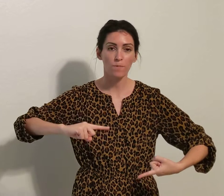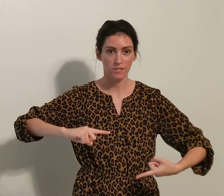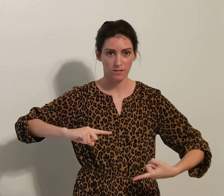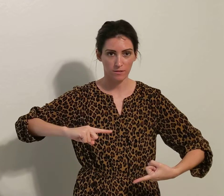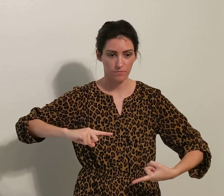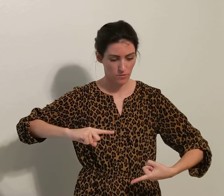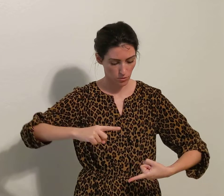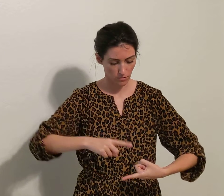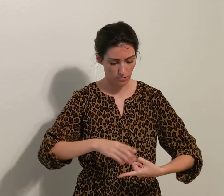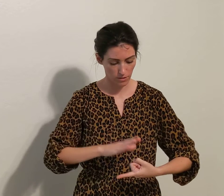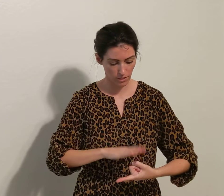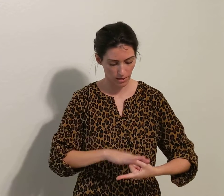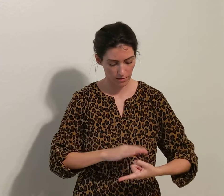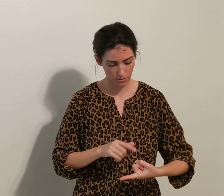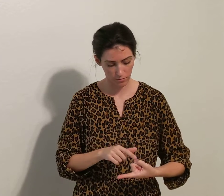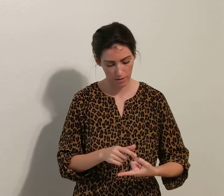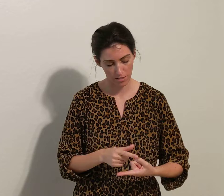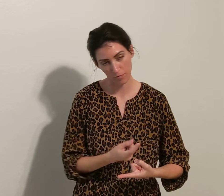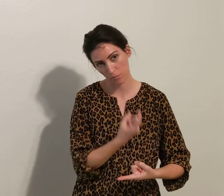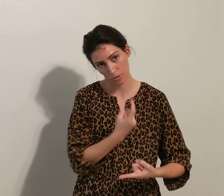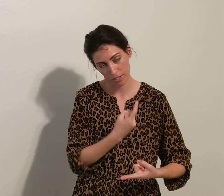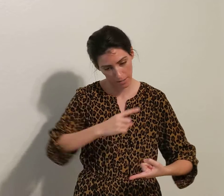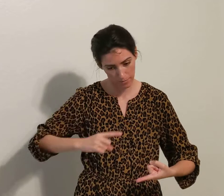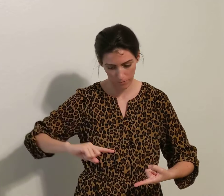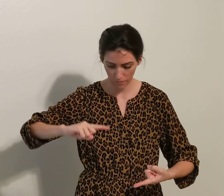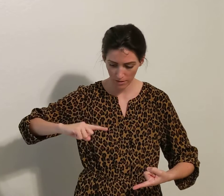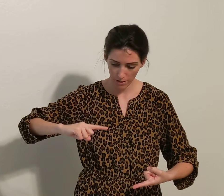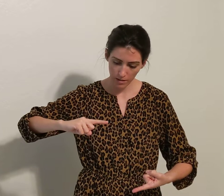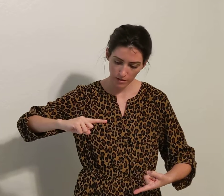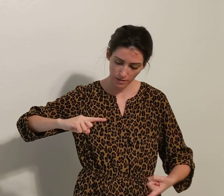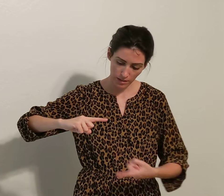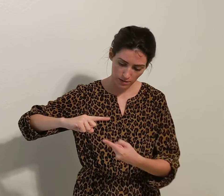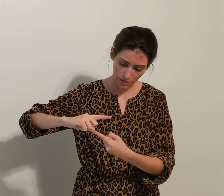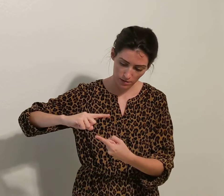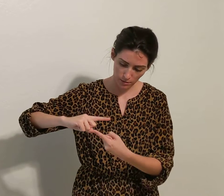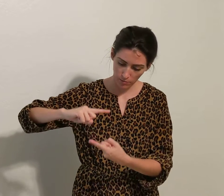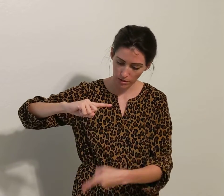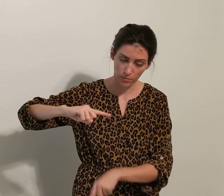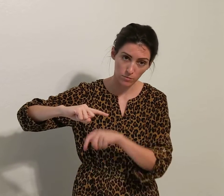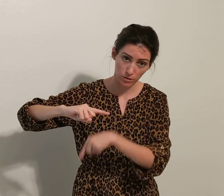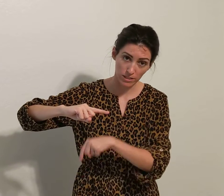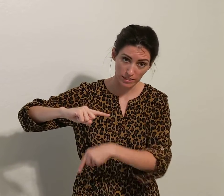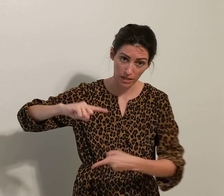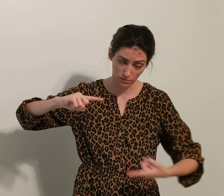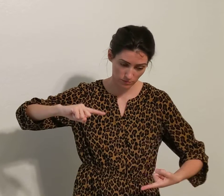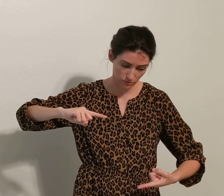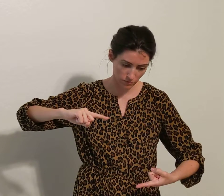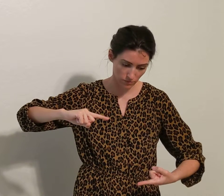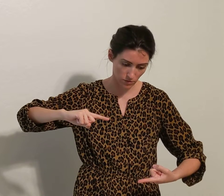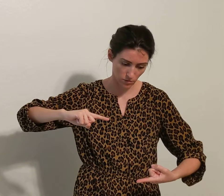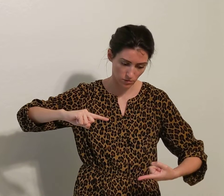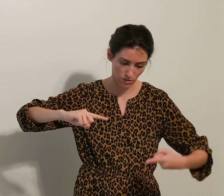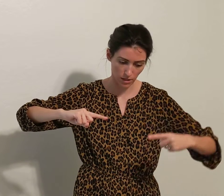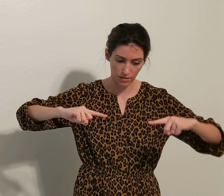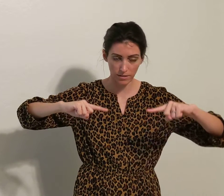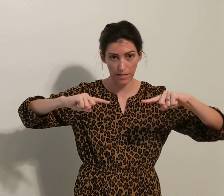opposite. So if this hand, my thumb is pointing up, this hand, my thumb is pointing down. So it's not the